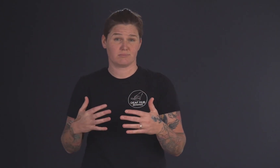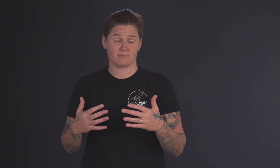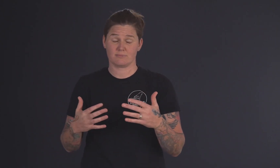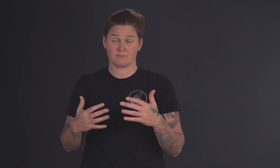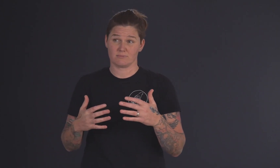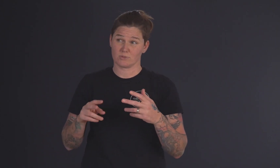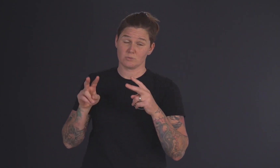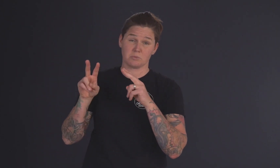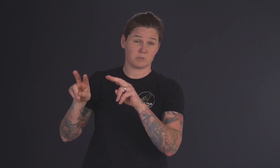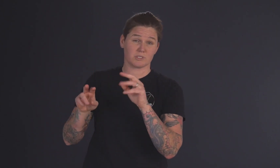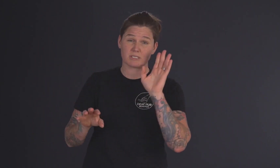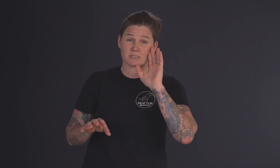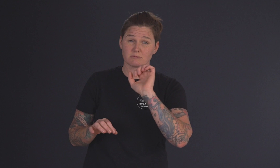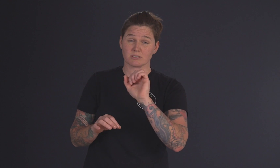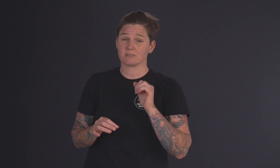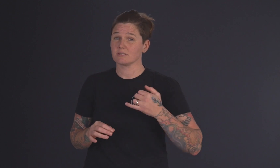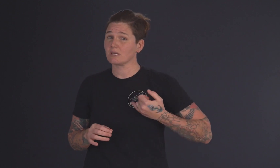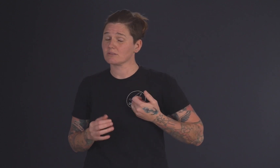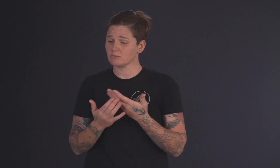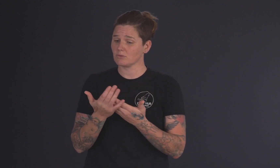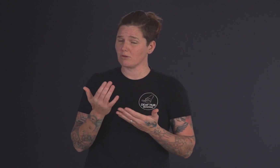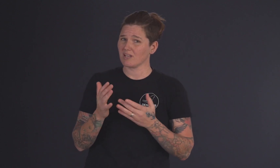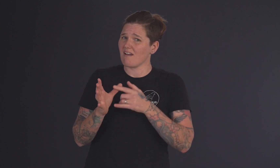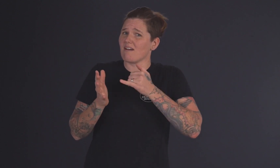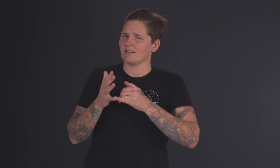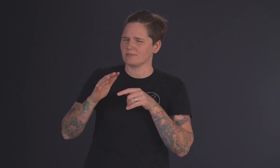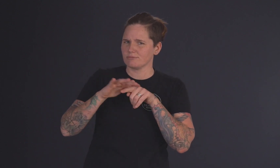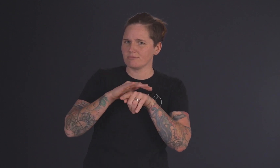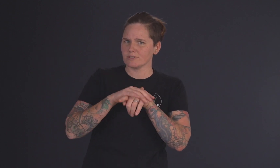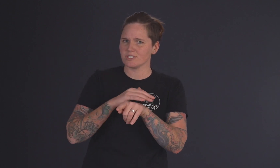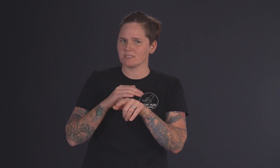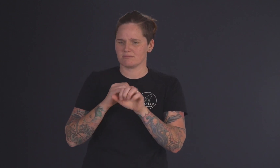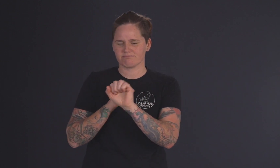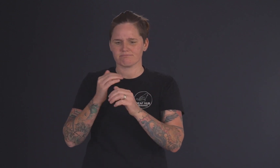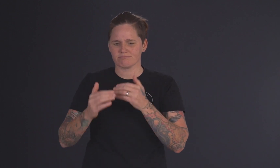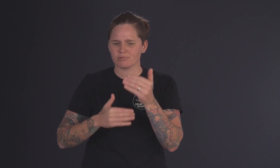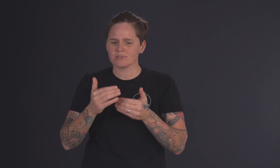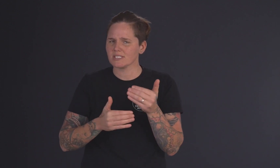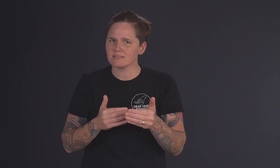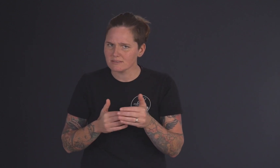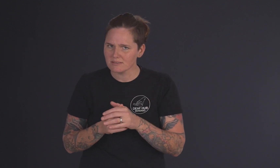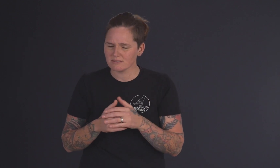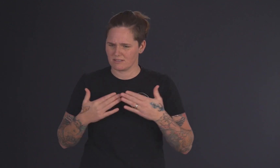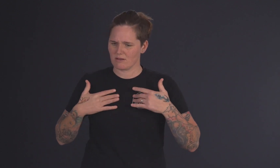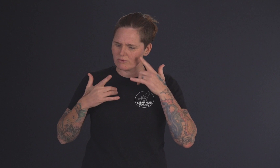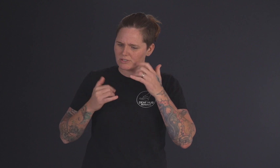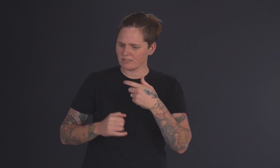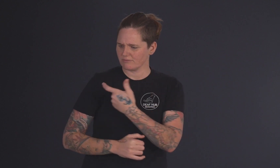Innocent's story is truly shocking. Coming to Australia as a refugee and being forced to receive vaccinations